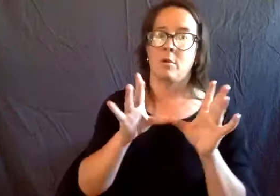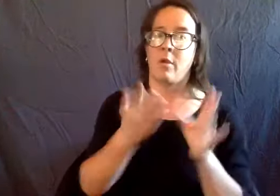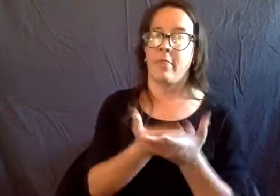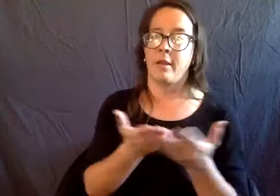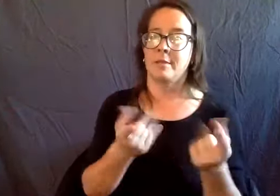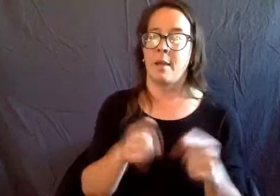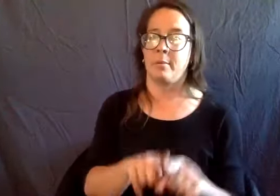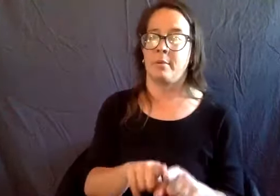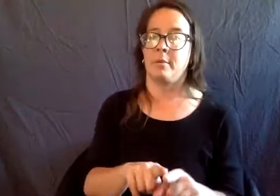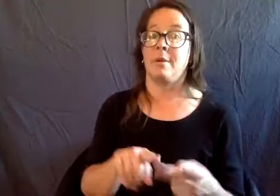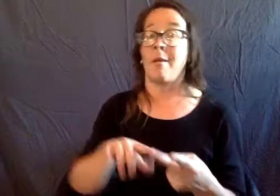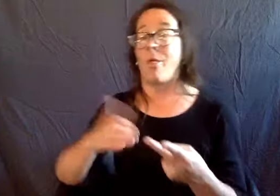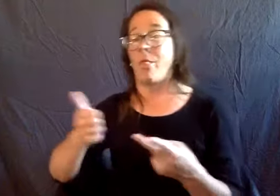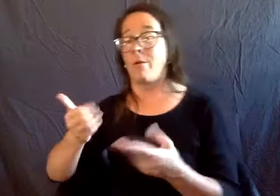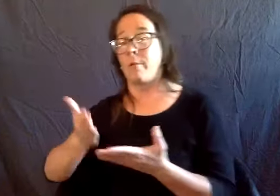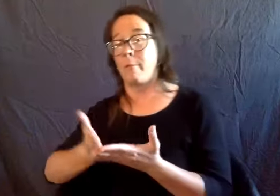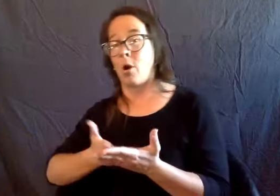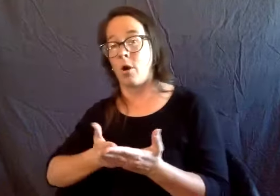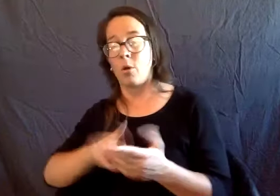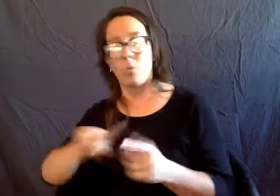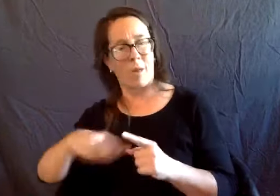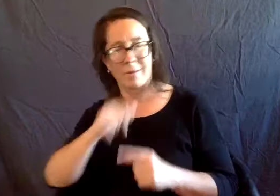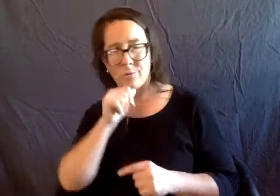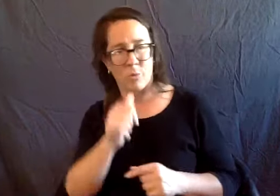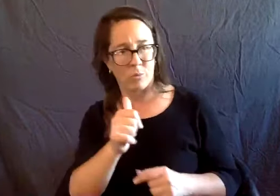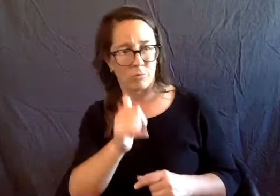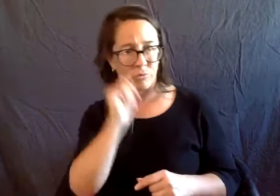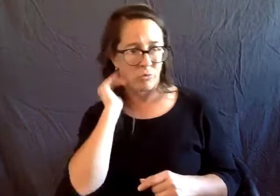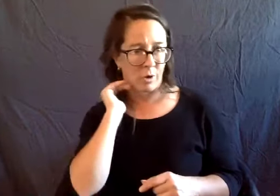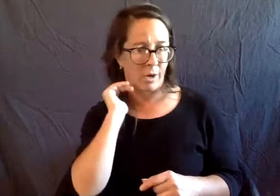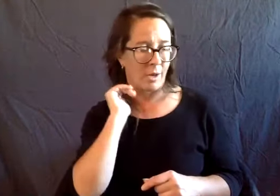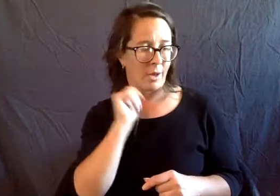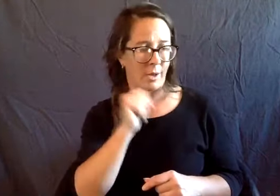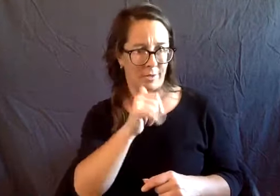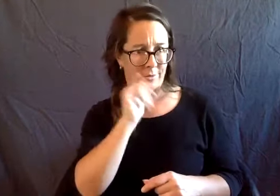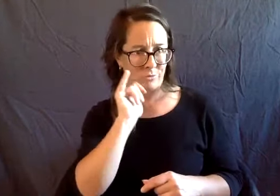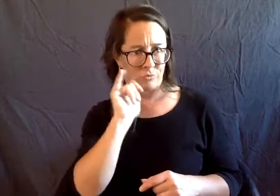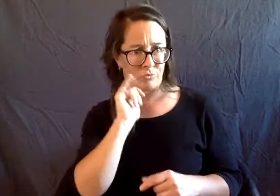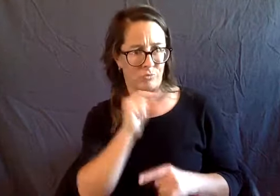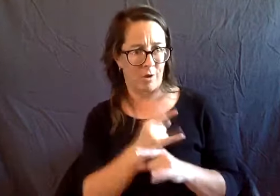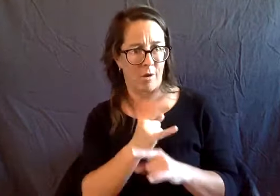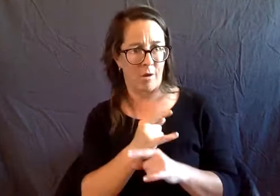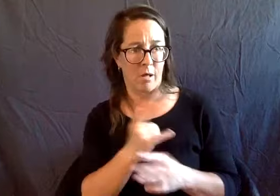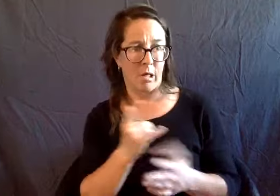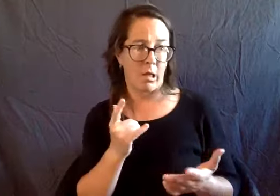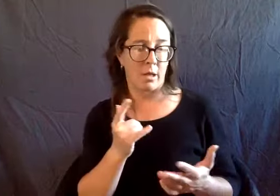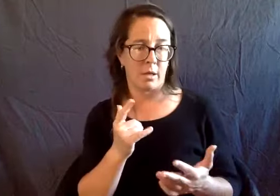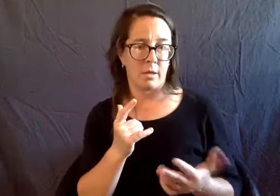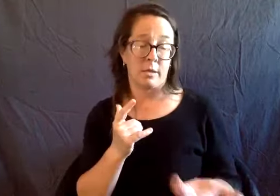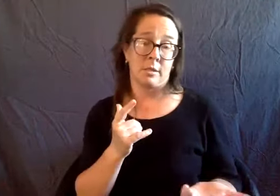tragic things happen. And the other part is when I don't drink alcohol. So other than that, I don't have any problem with alcohol,